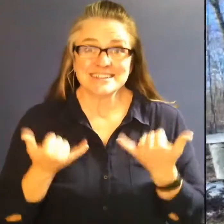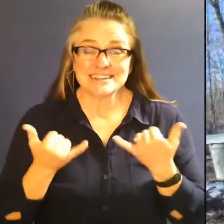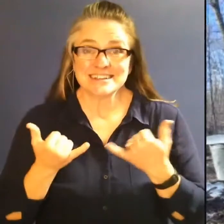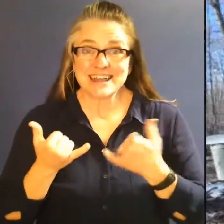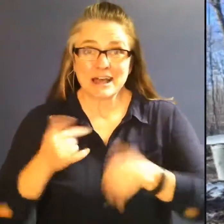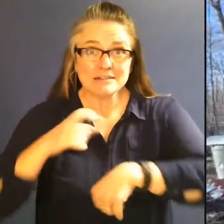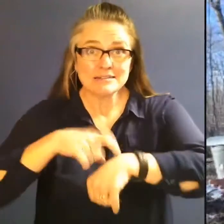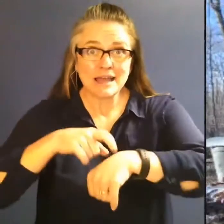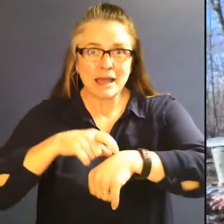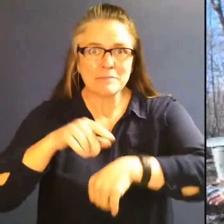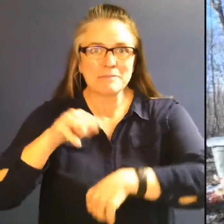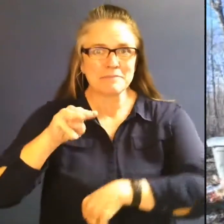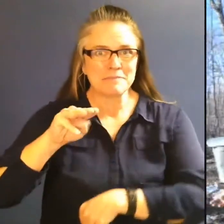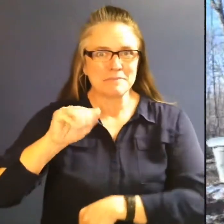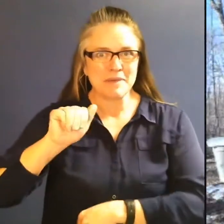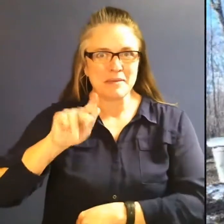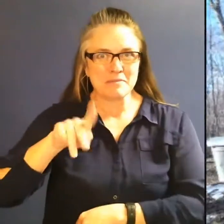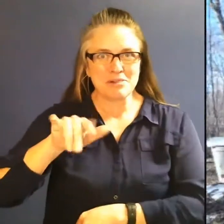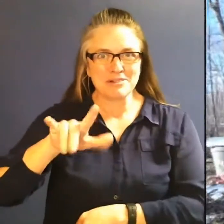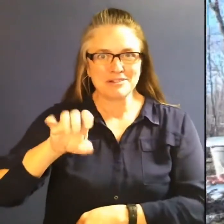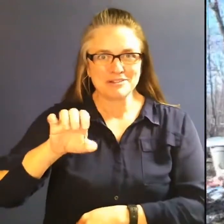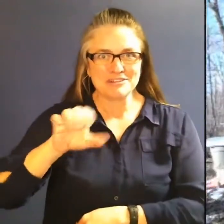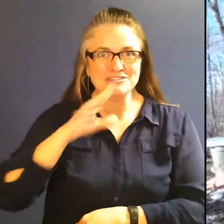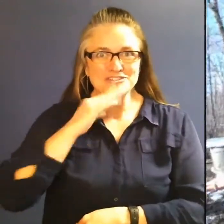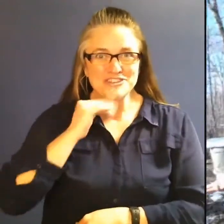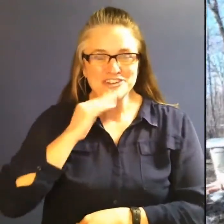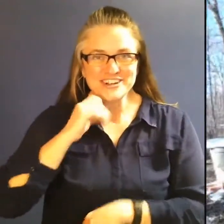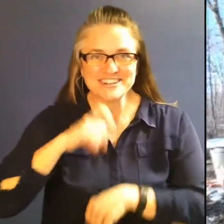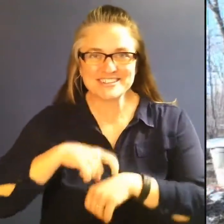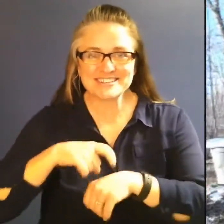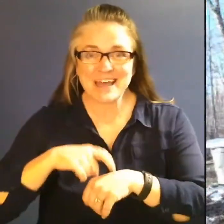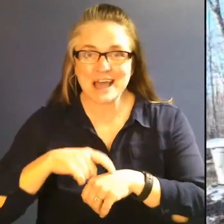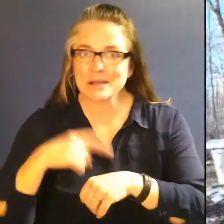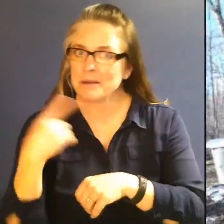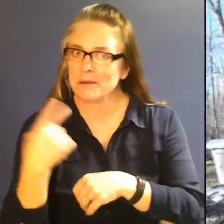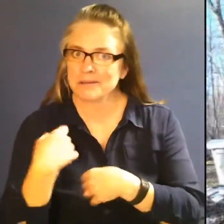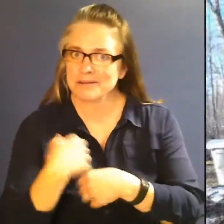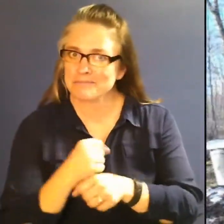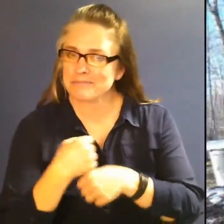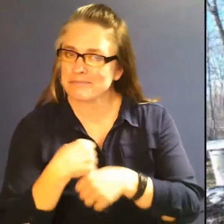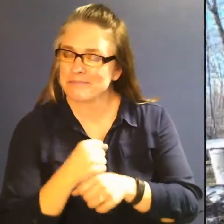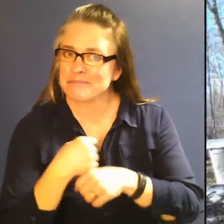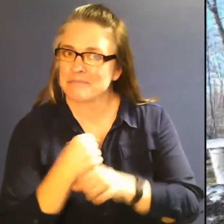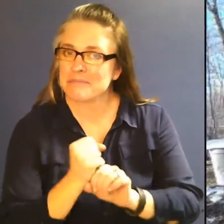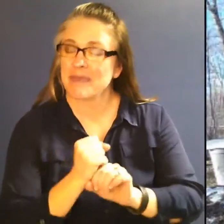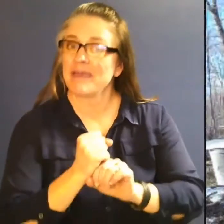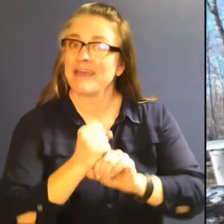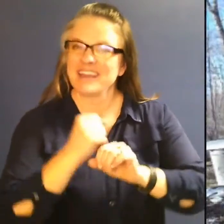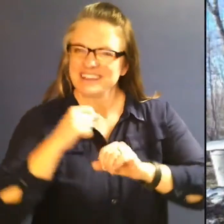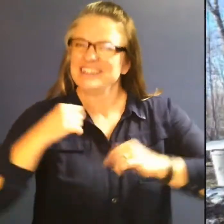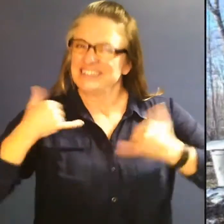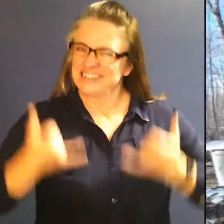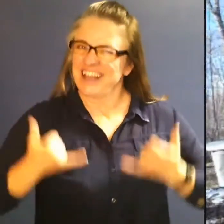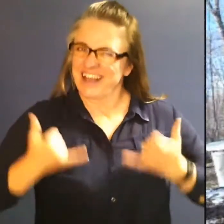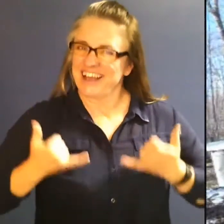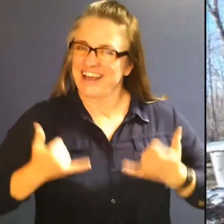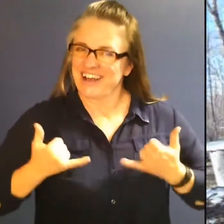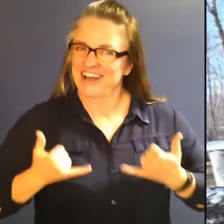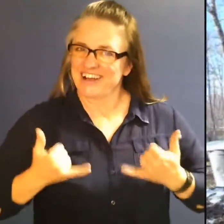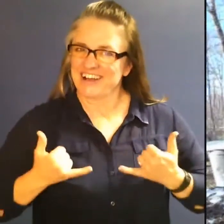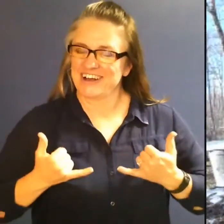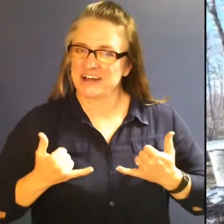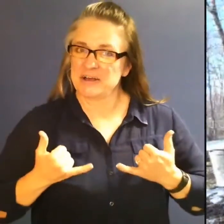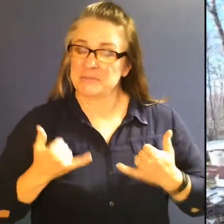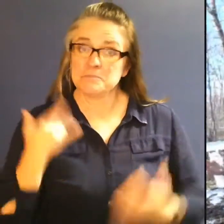that means, it's the time of the year. You can only make maple syrup or maple sugar this time of the year, and the reason for